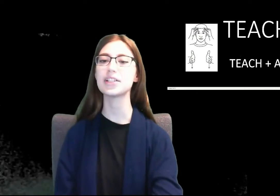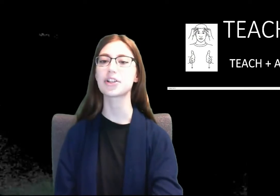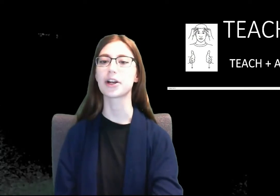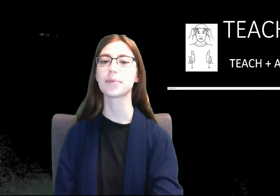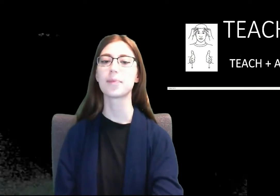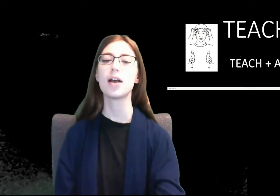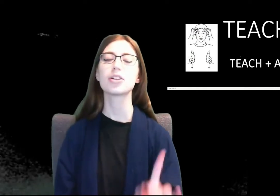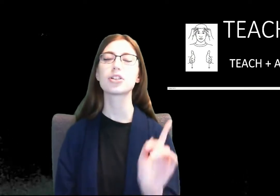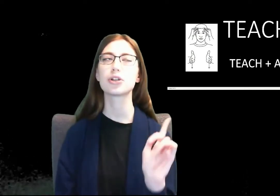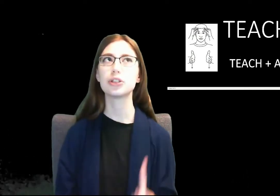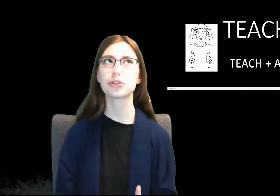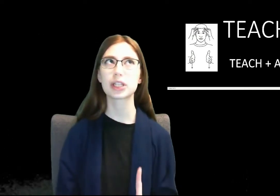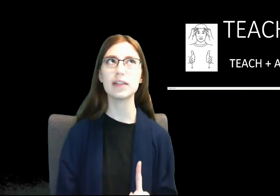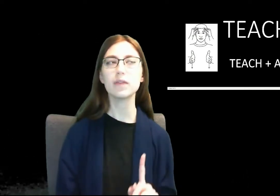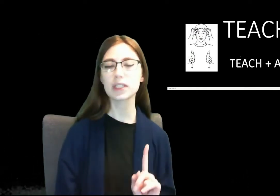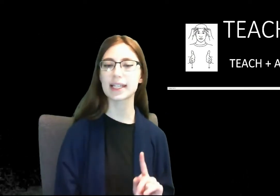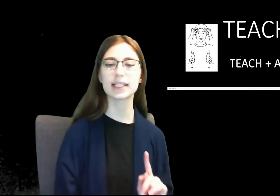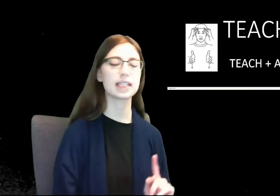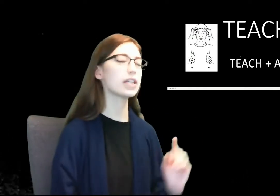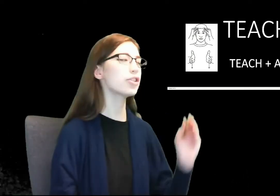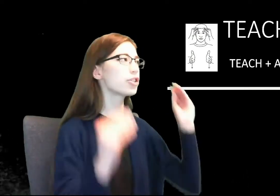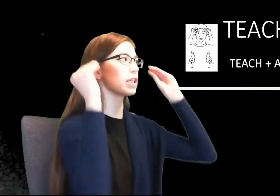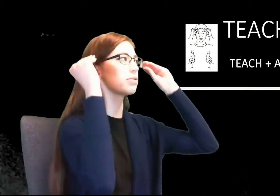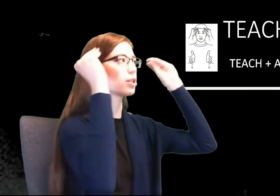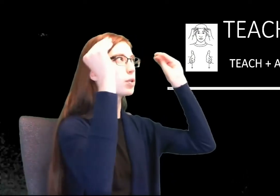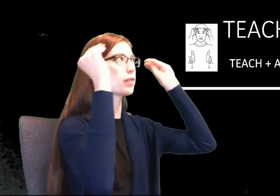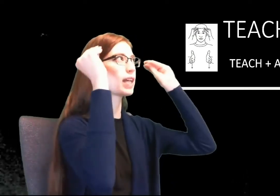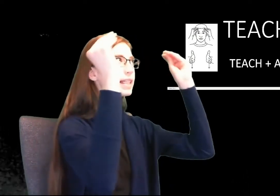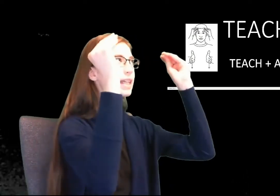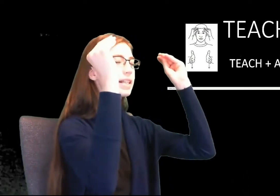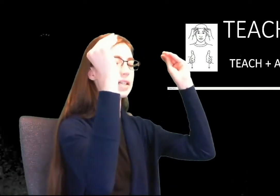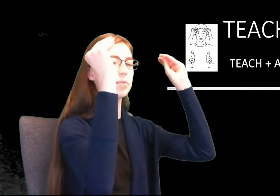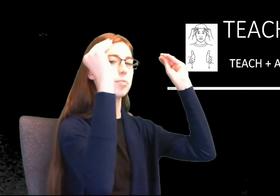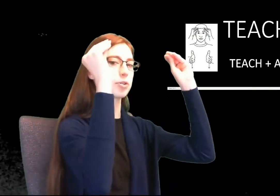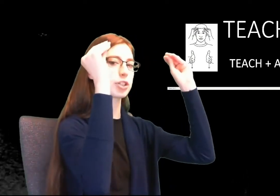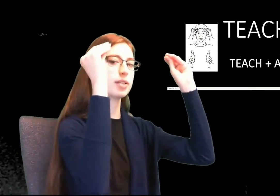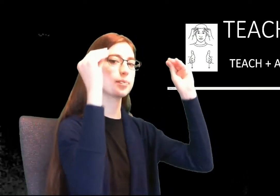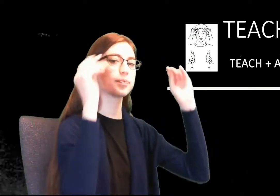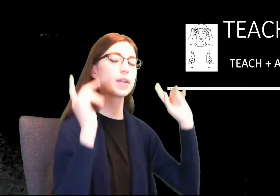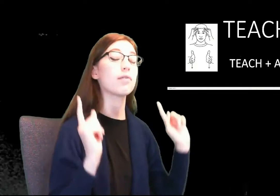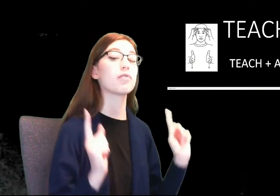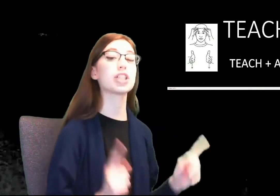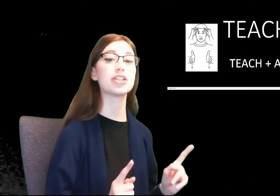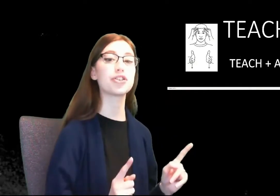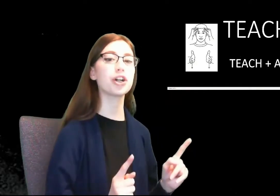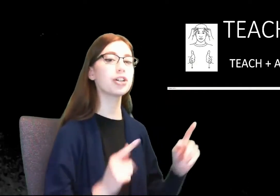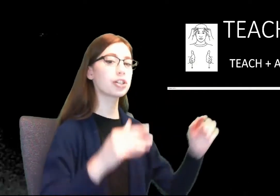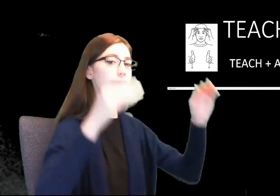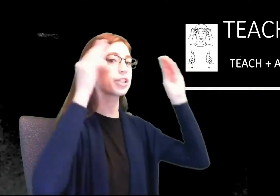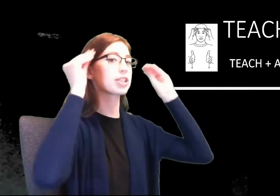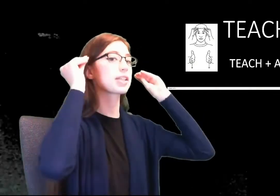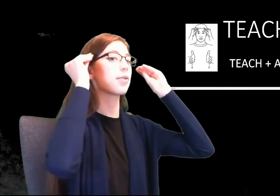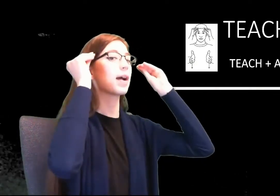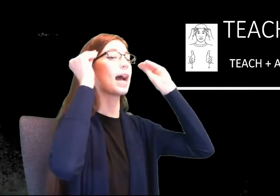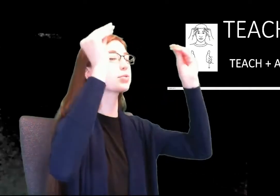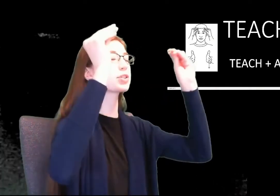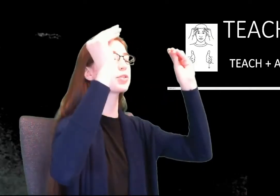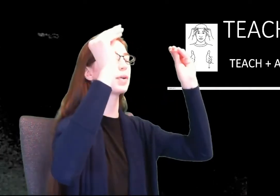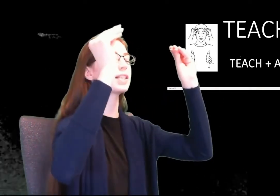Teacher. So usually for the sign teach, you do move it in that double motion. For teacher, you just go out once